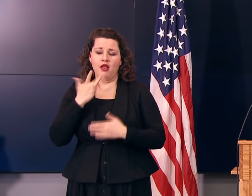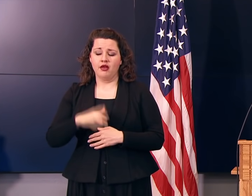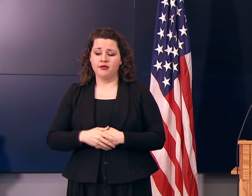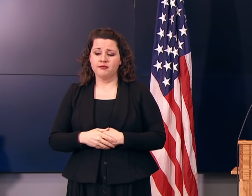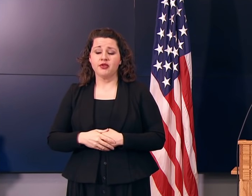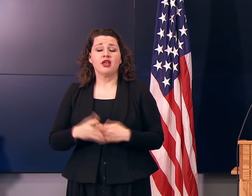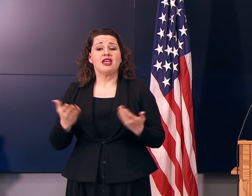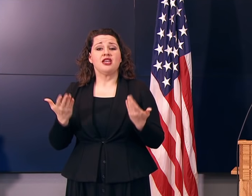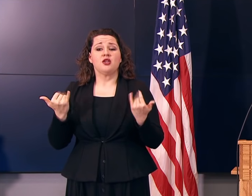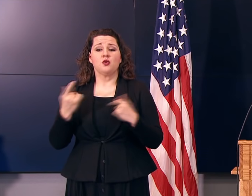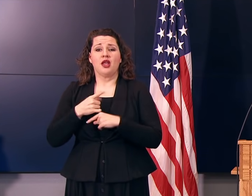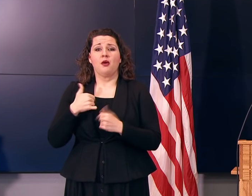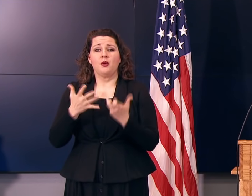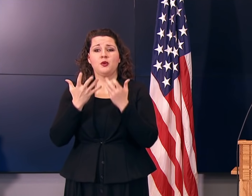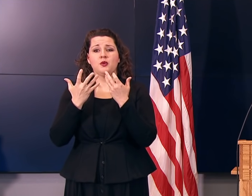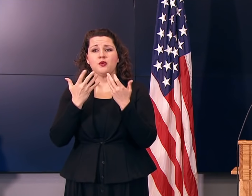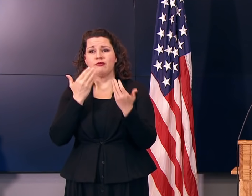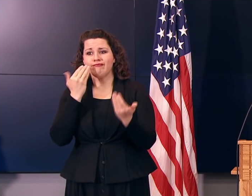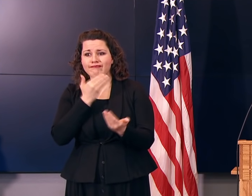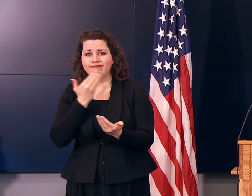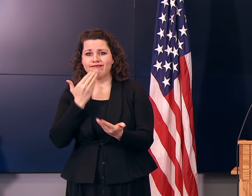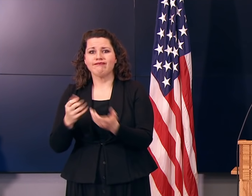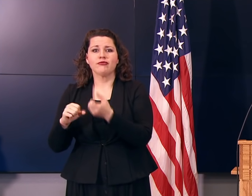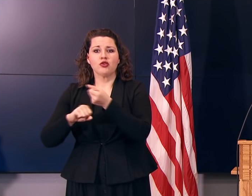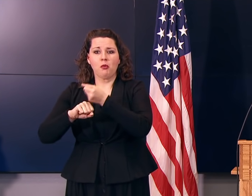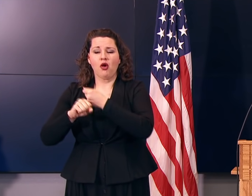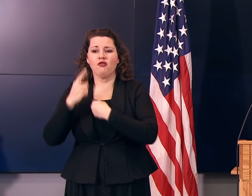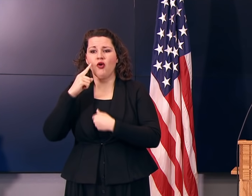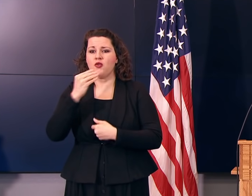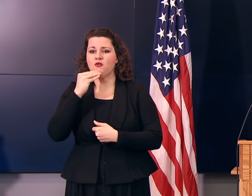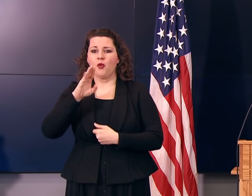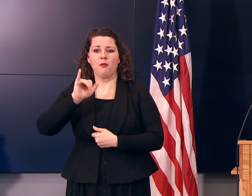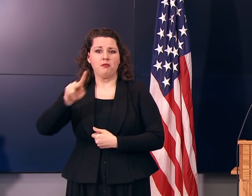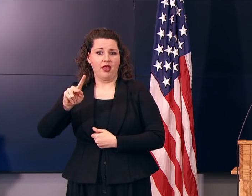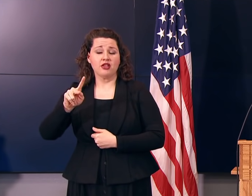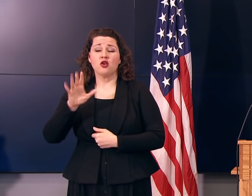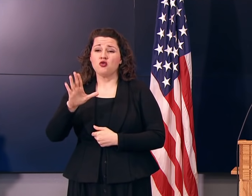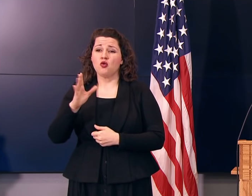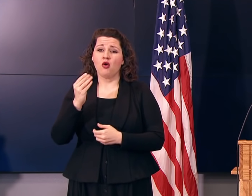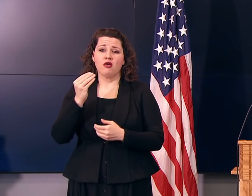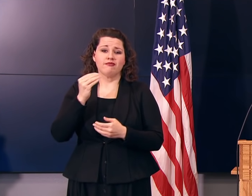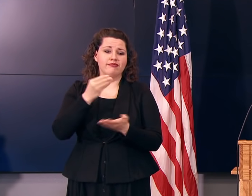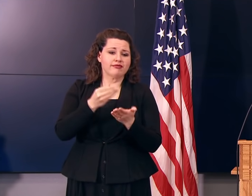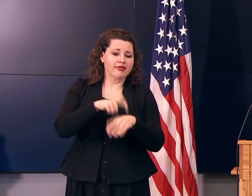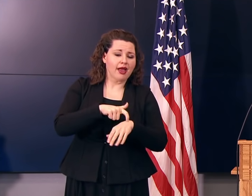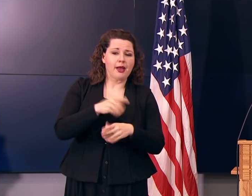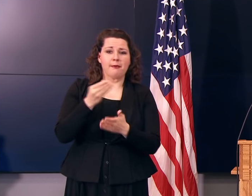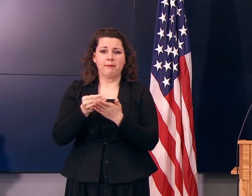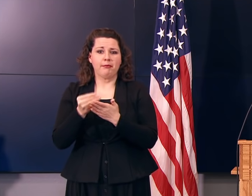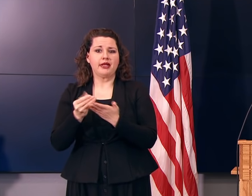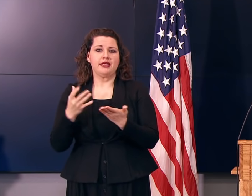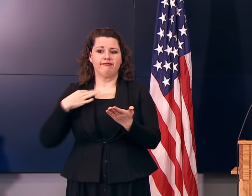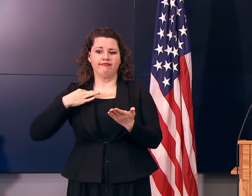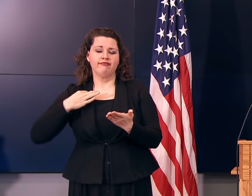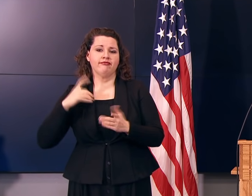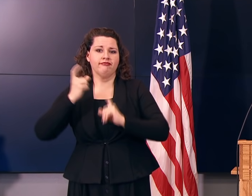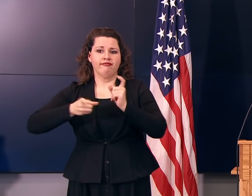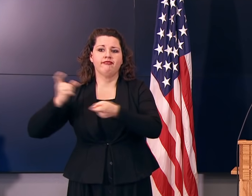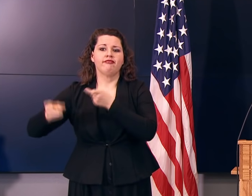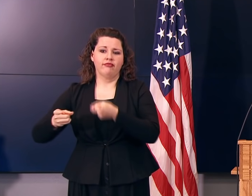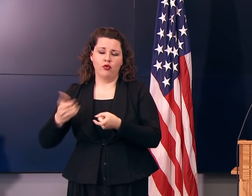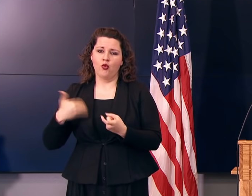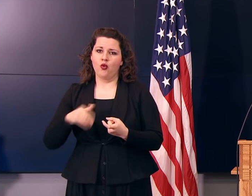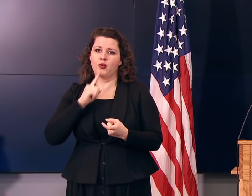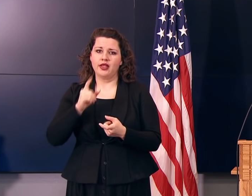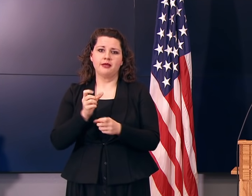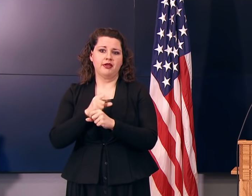continued support of our food banks. Your donations of time and money are making a difference for families in need. This